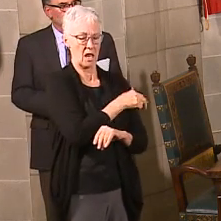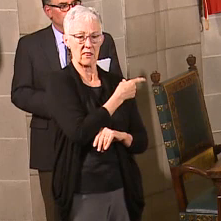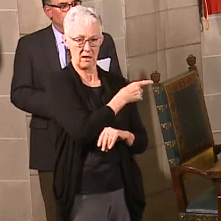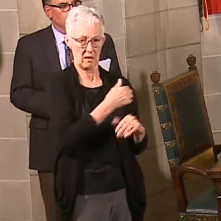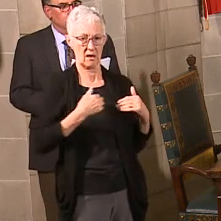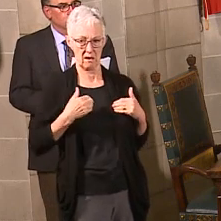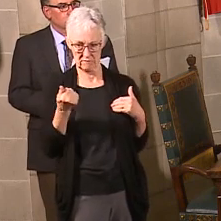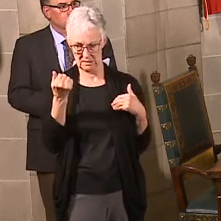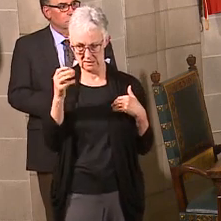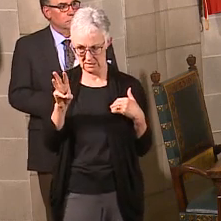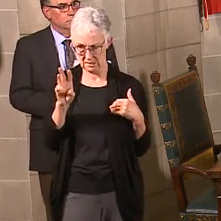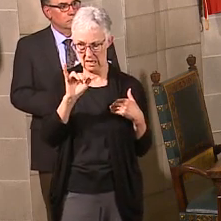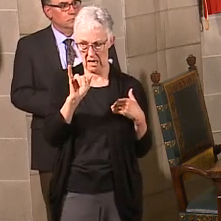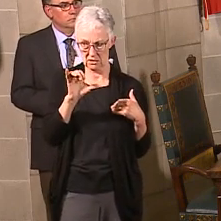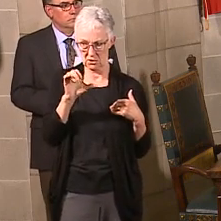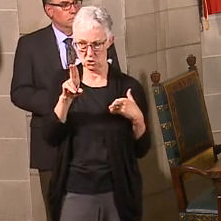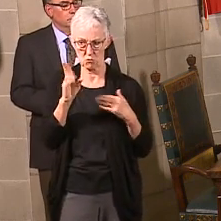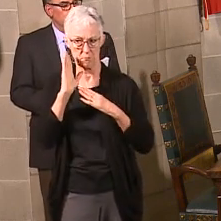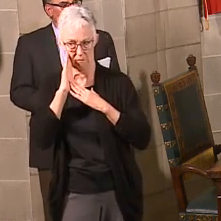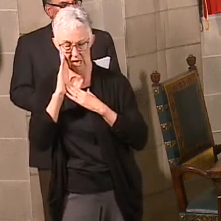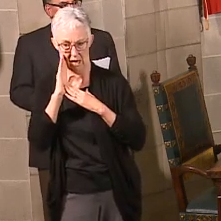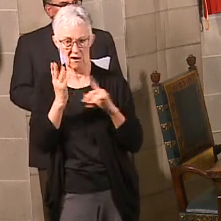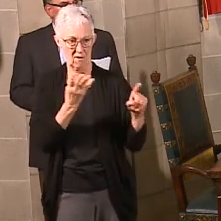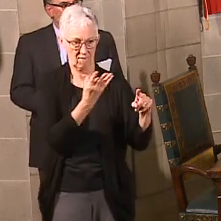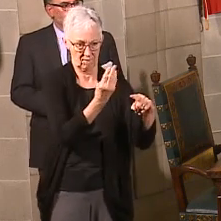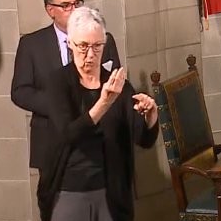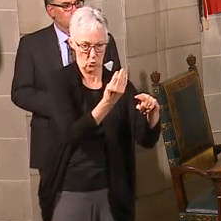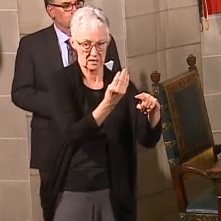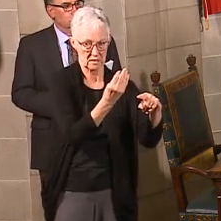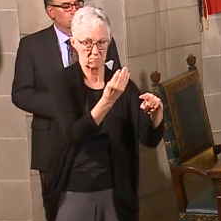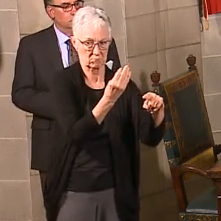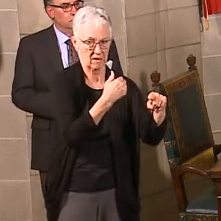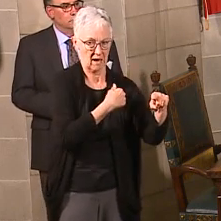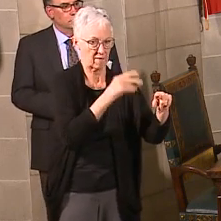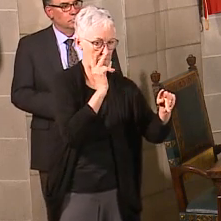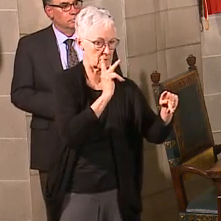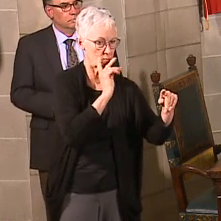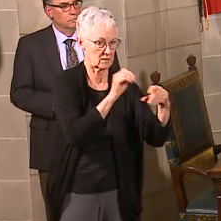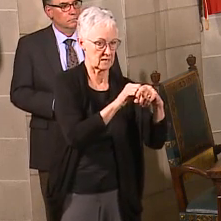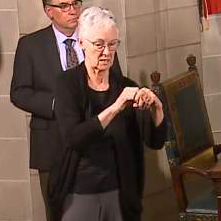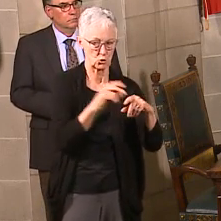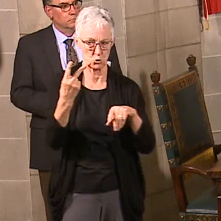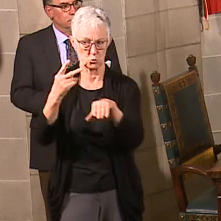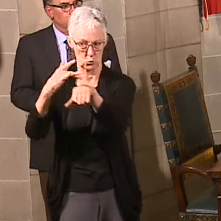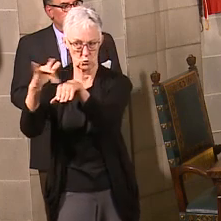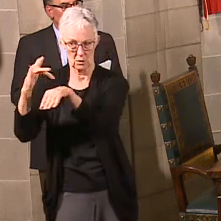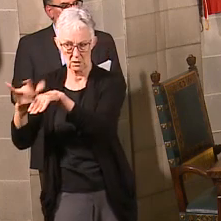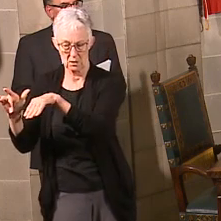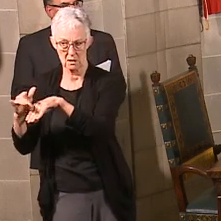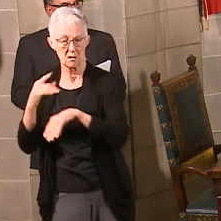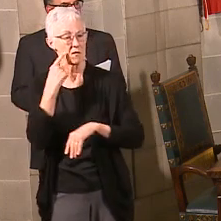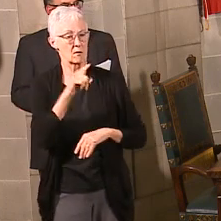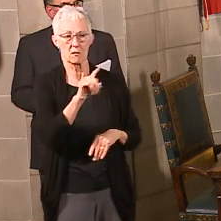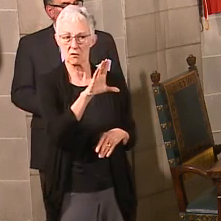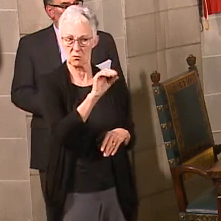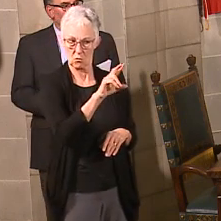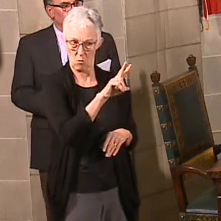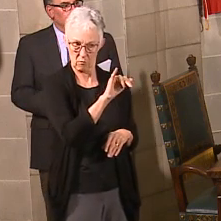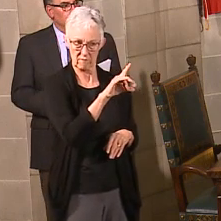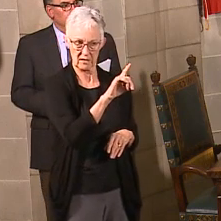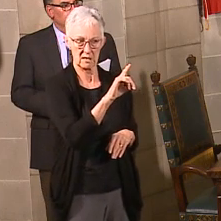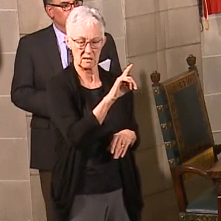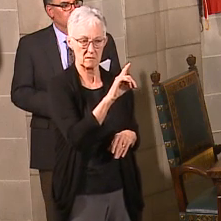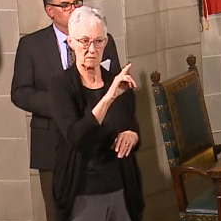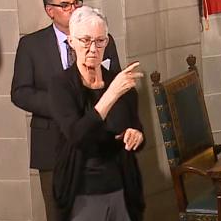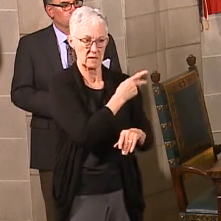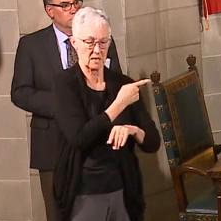ICU beds, 14 of them are in use. 12 of them are for COVID positive patients. They have 11 of those